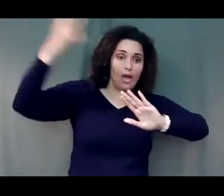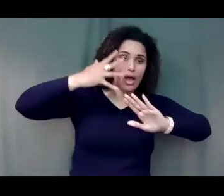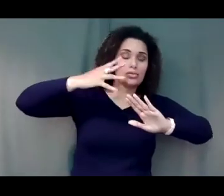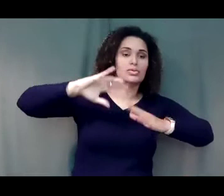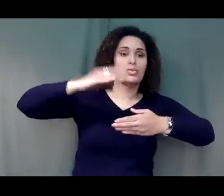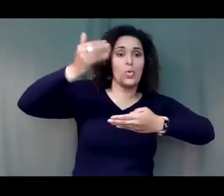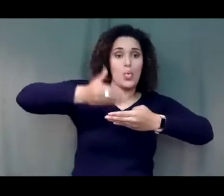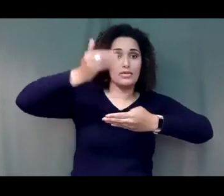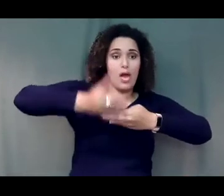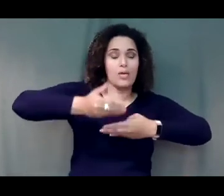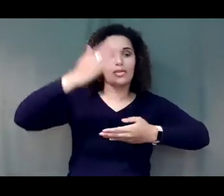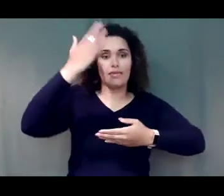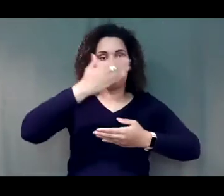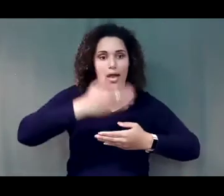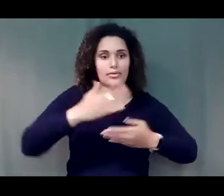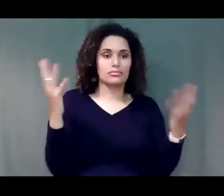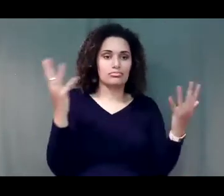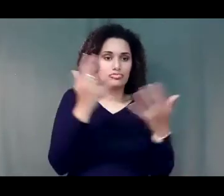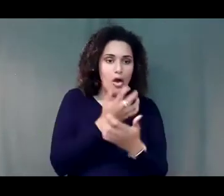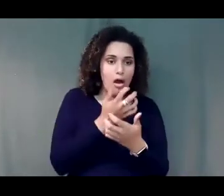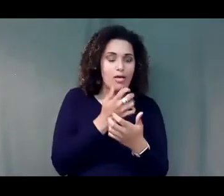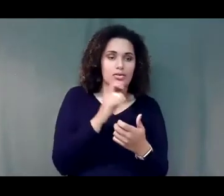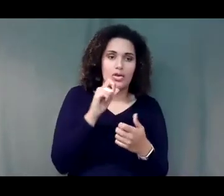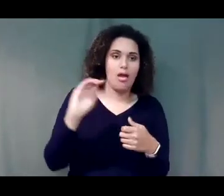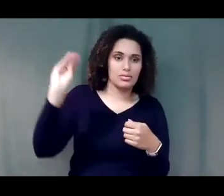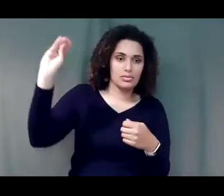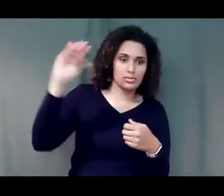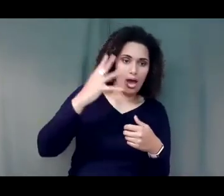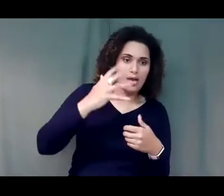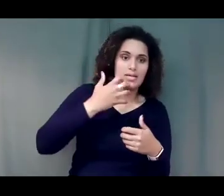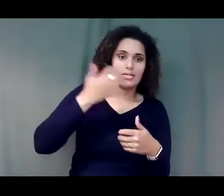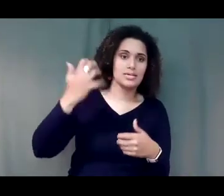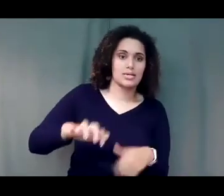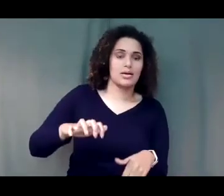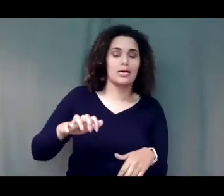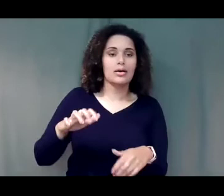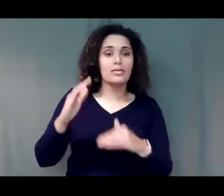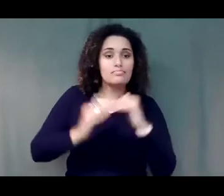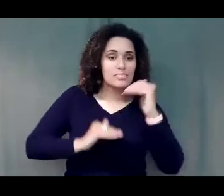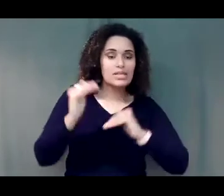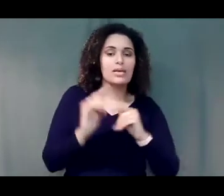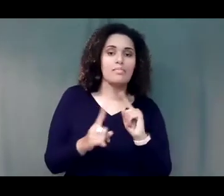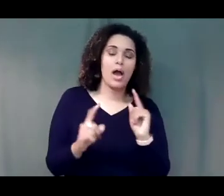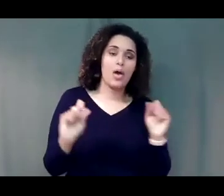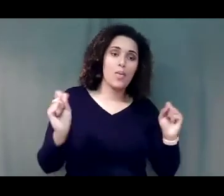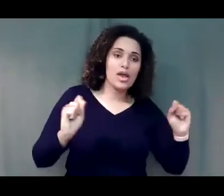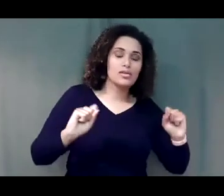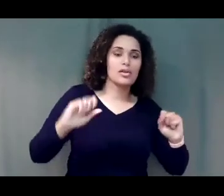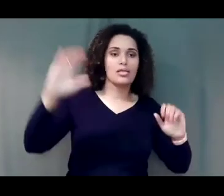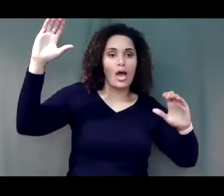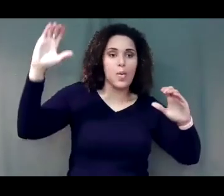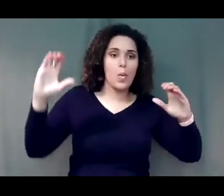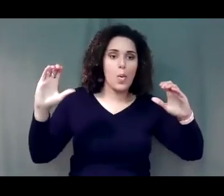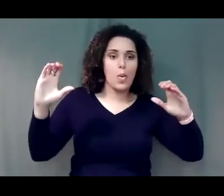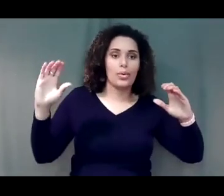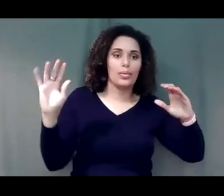front are all shaded and we don't get sun heating up the building. But in the winter, when the sun is low, the sun streams